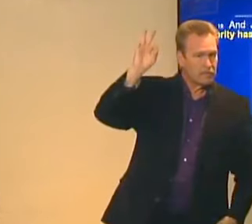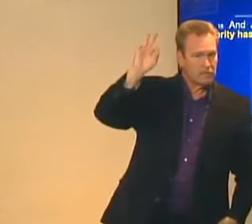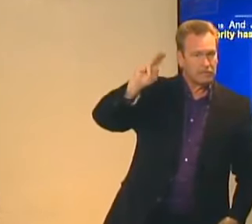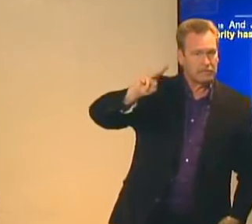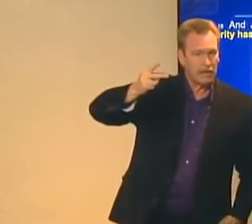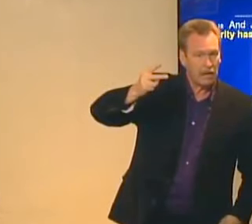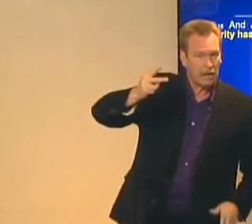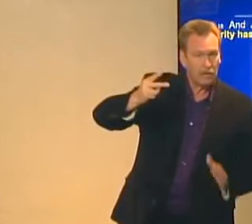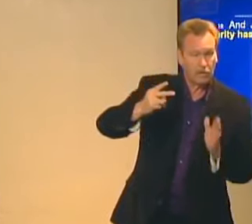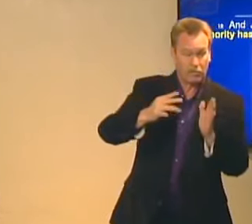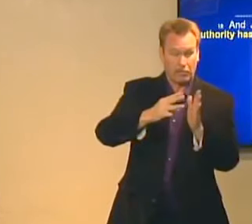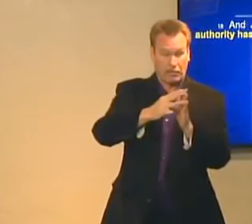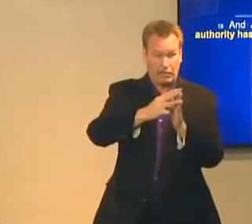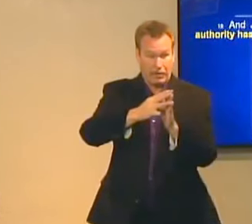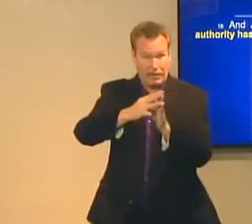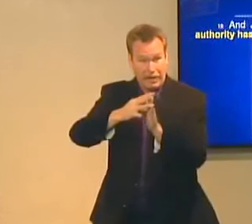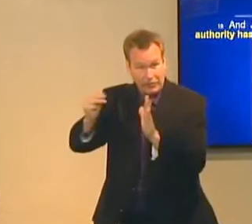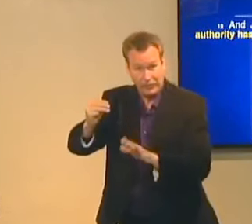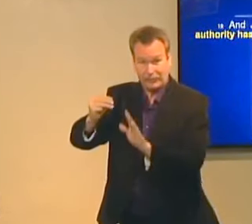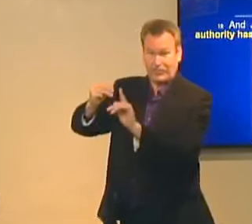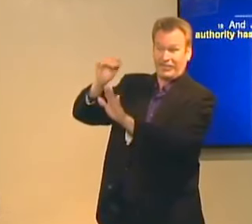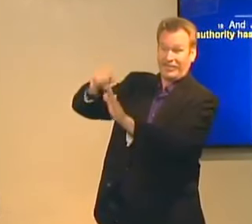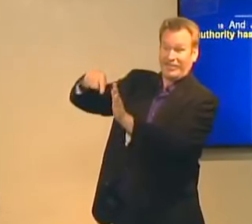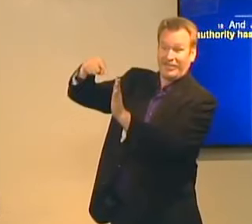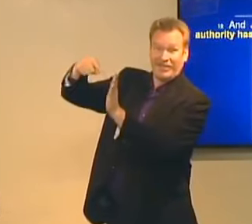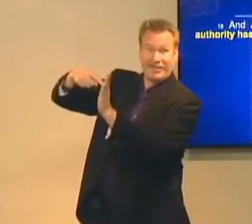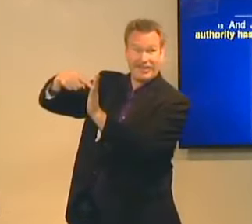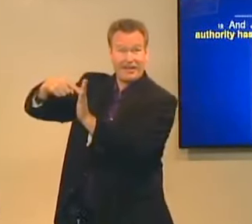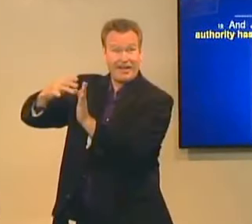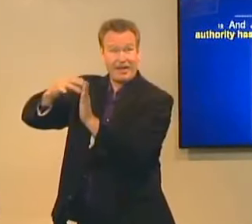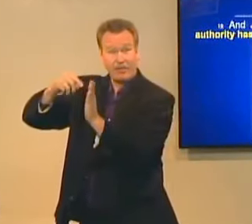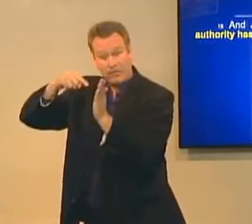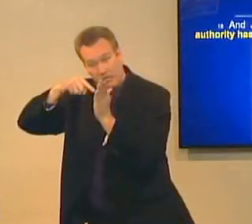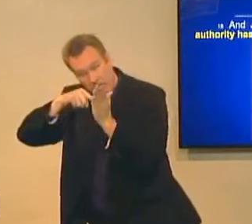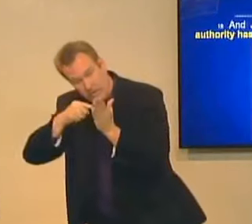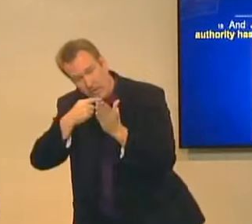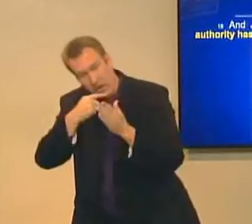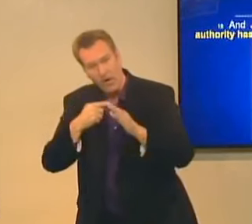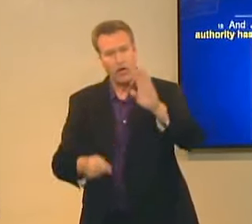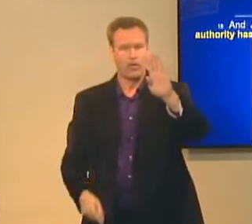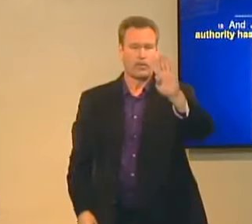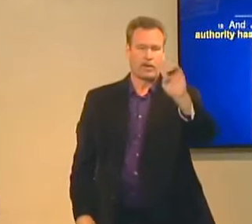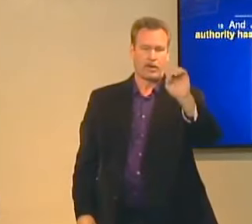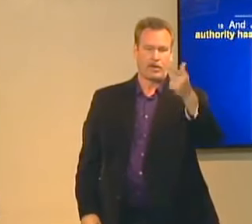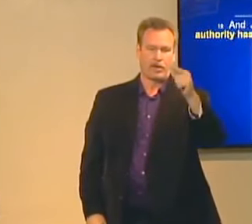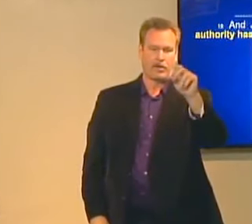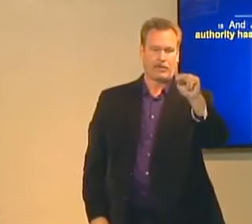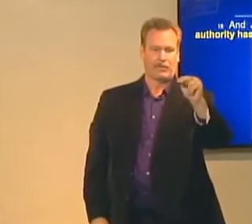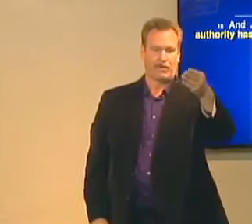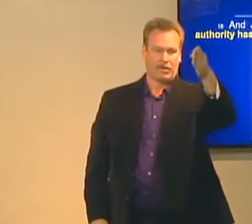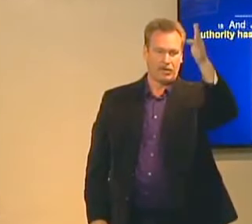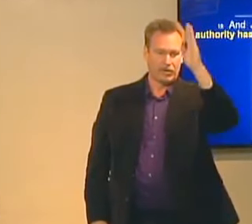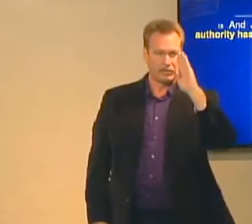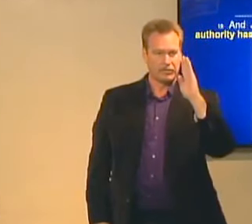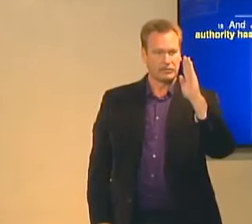they found a second copy not written by John but copied by him and this translation that they found it says begotten